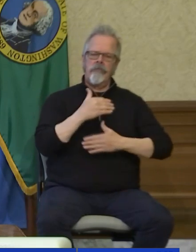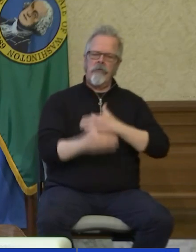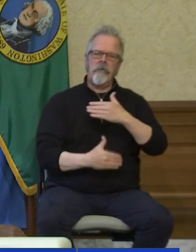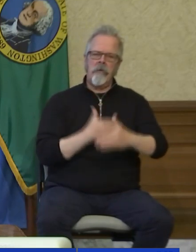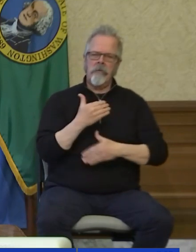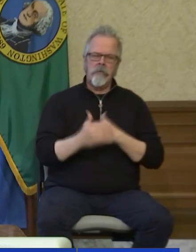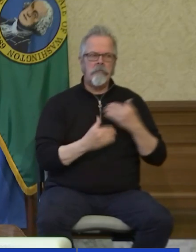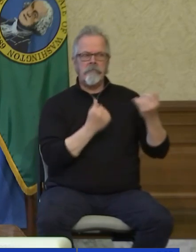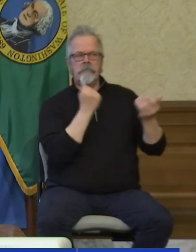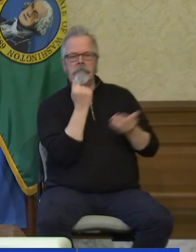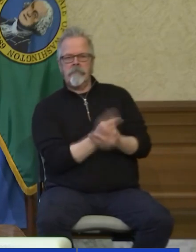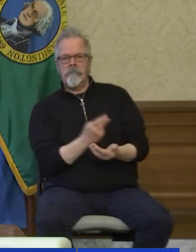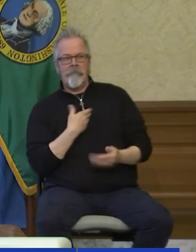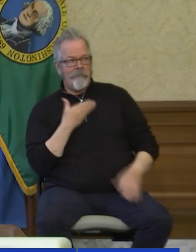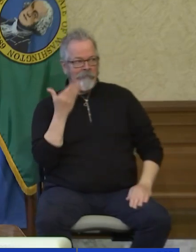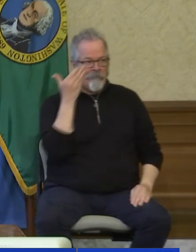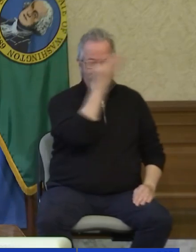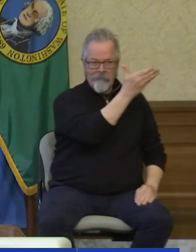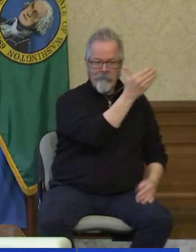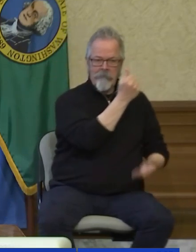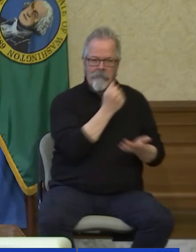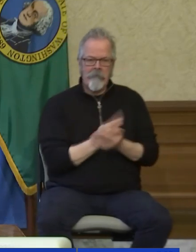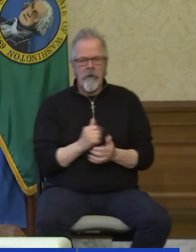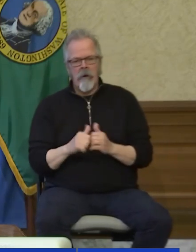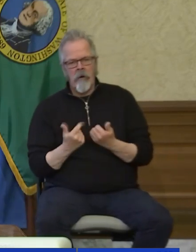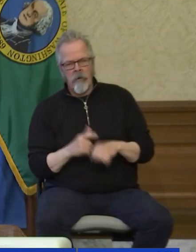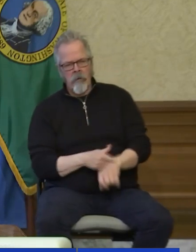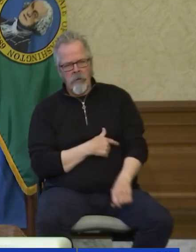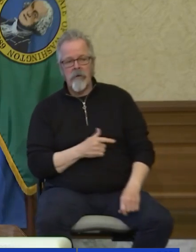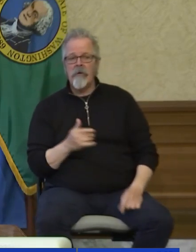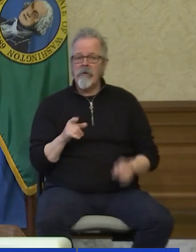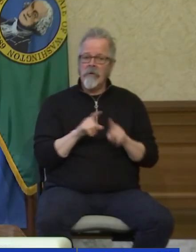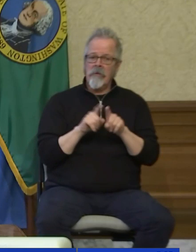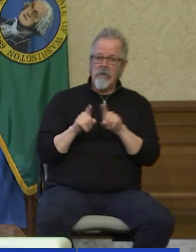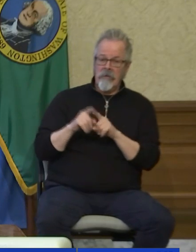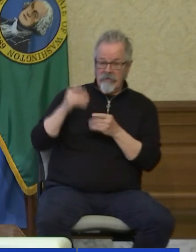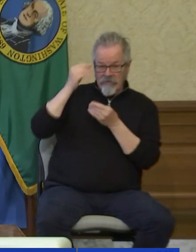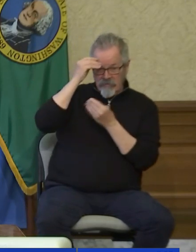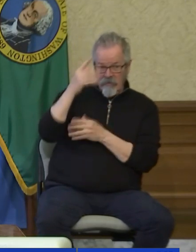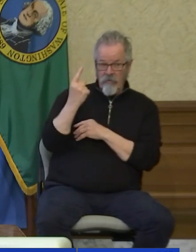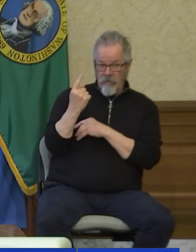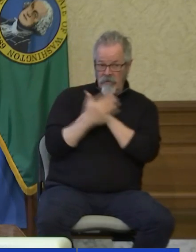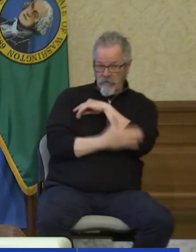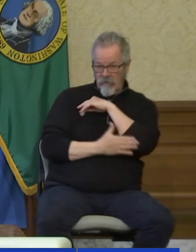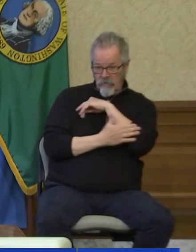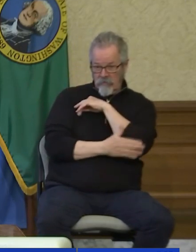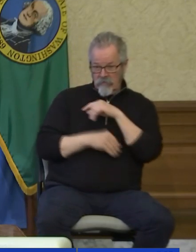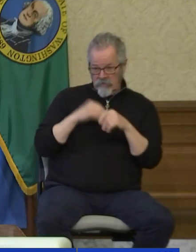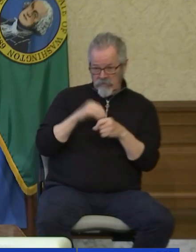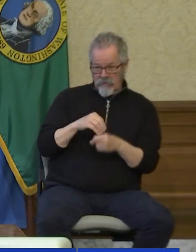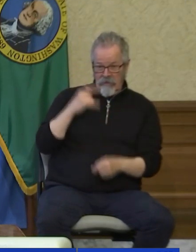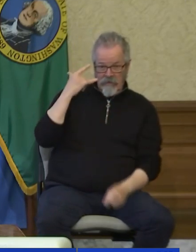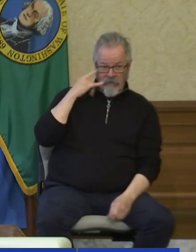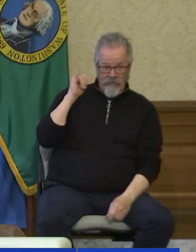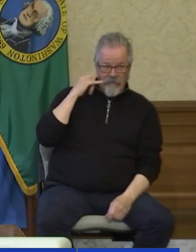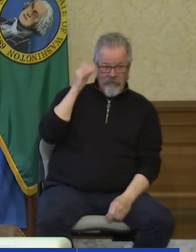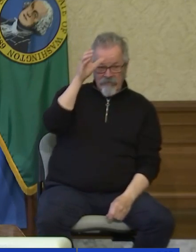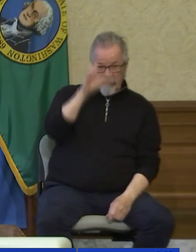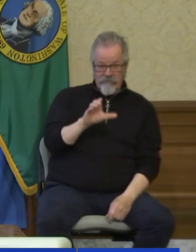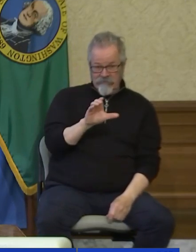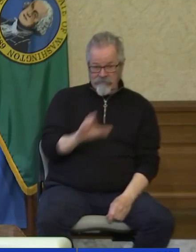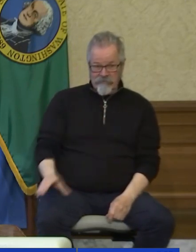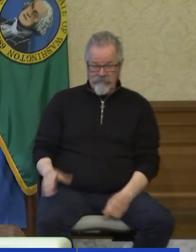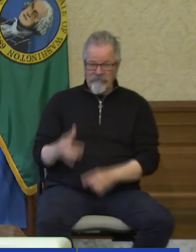order there. Today allows schools, businesses, and churches to reopen. Some other cities are deciding to take legal action. If